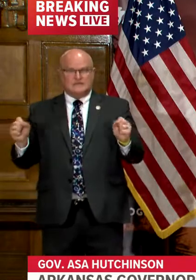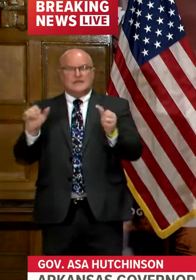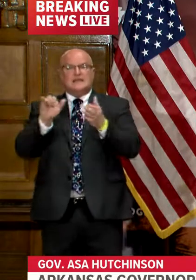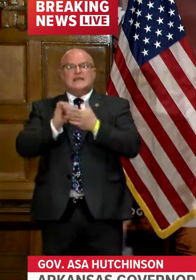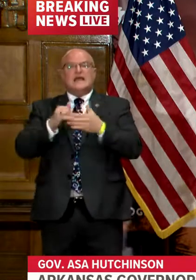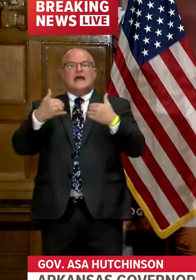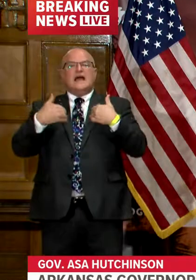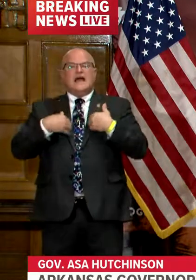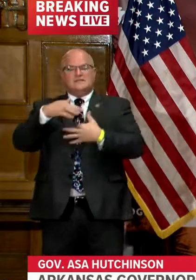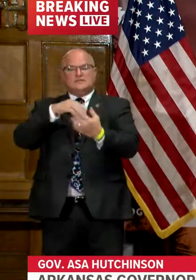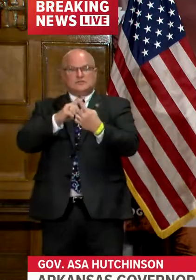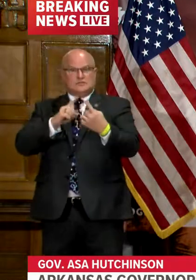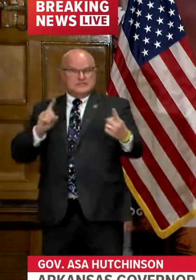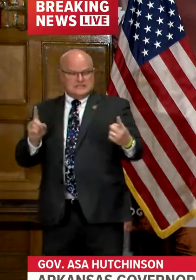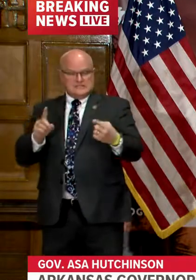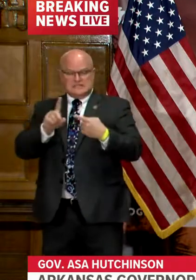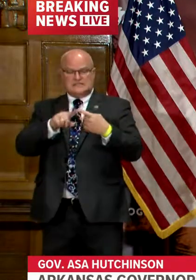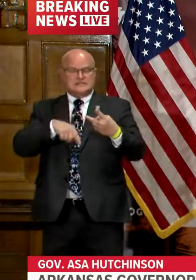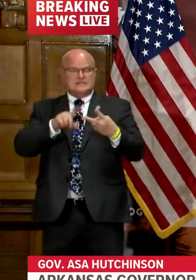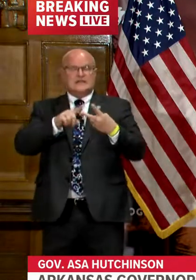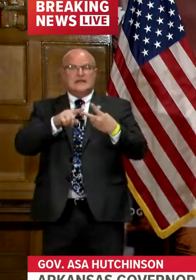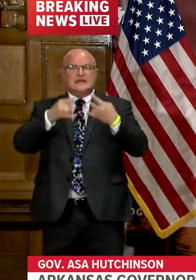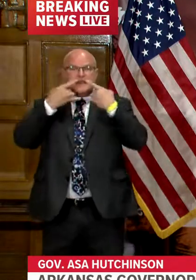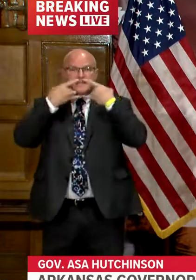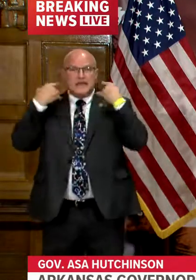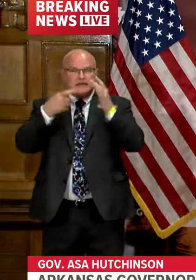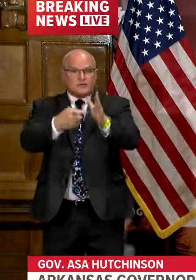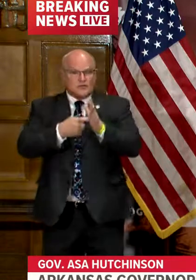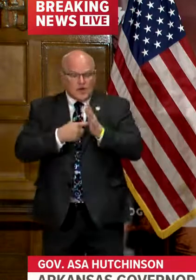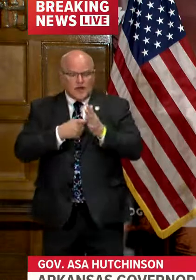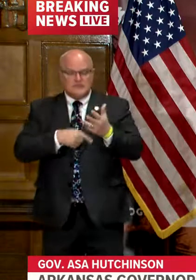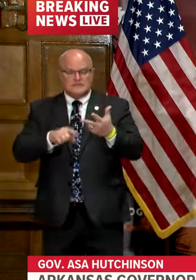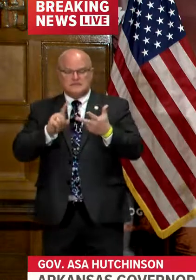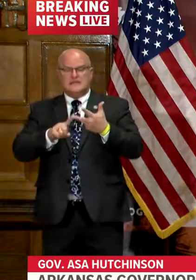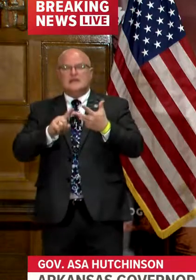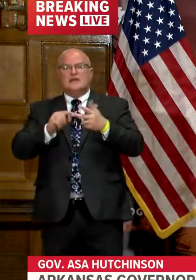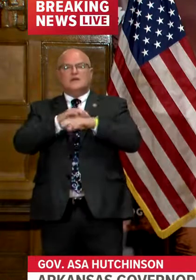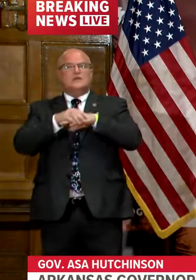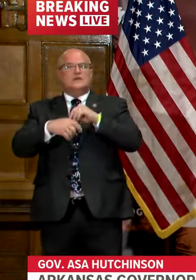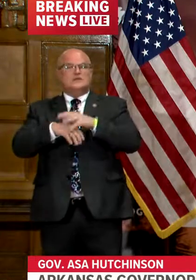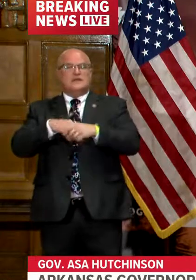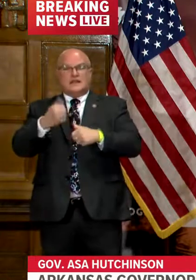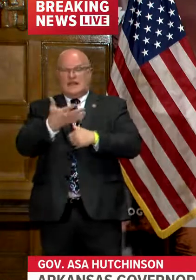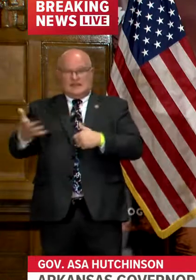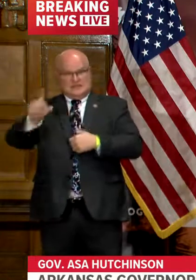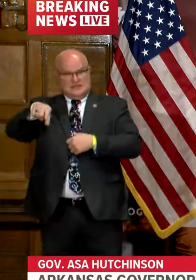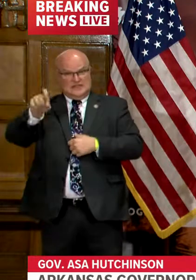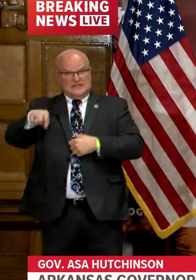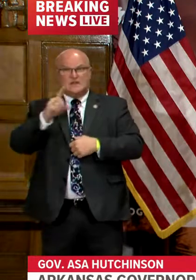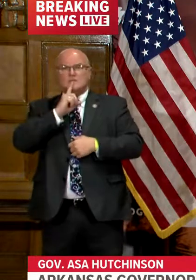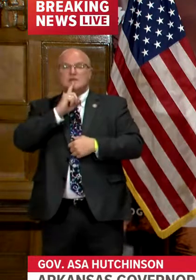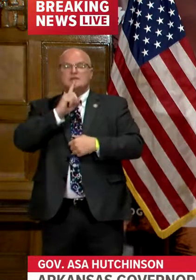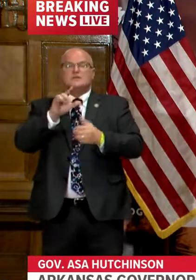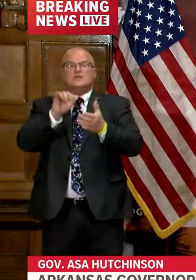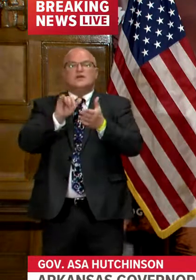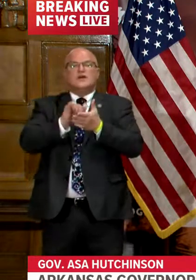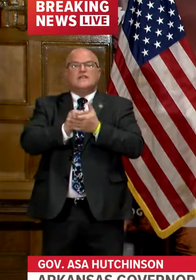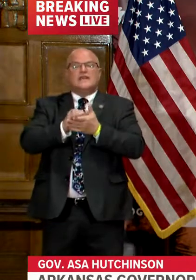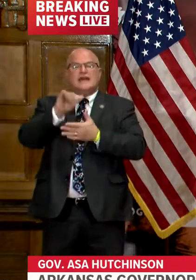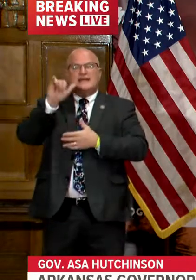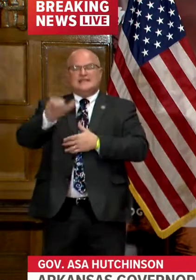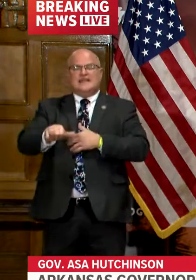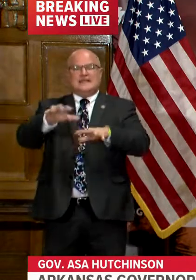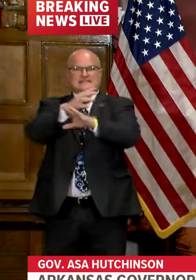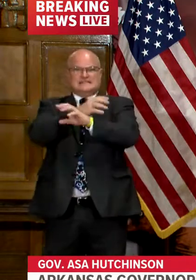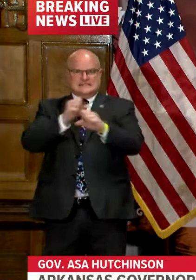that you have your distancing, you have your mask requirements, and the other things that are necessary to make sure that venue